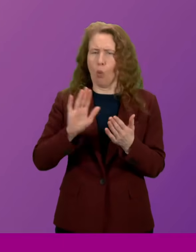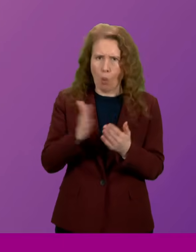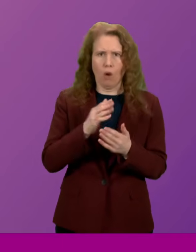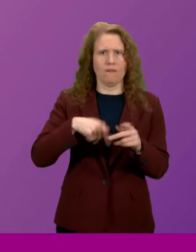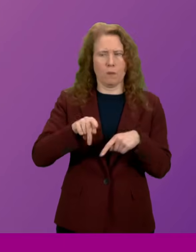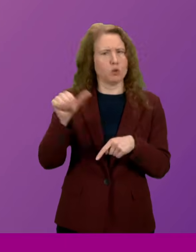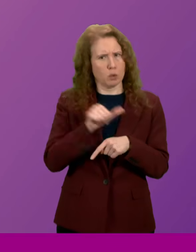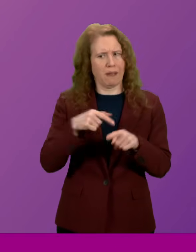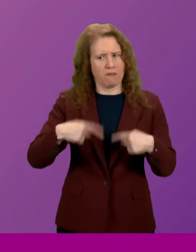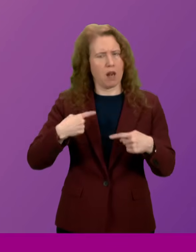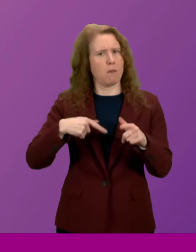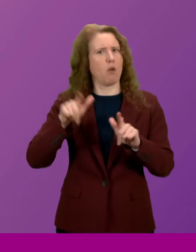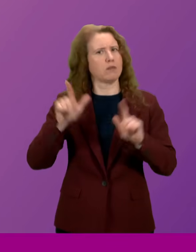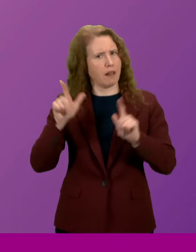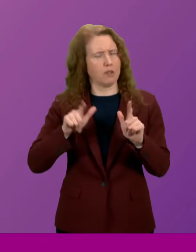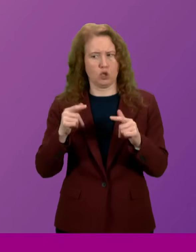Minister.